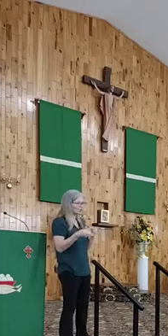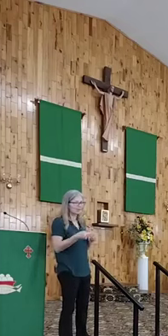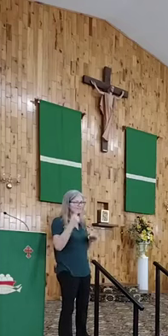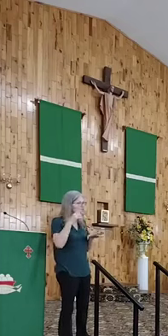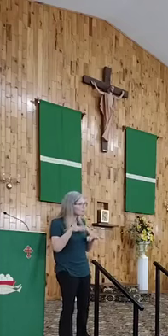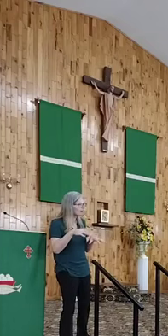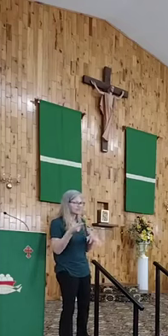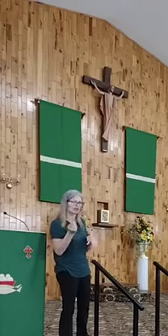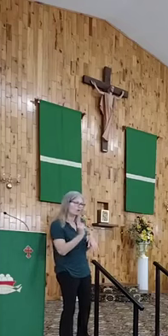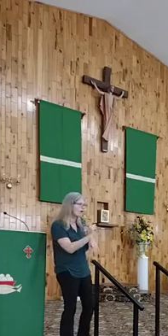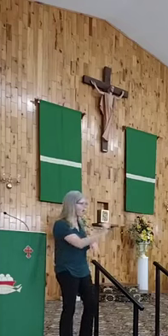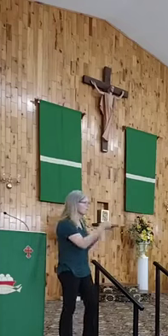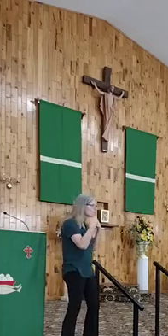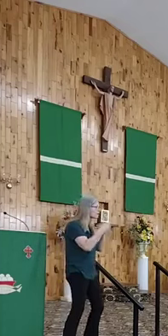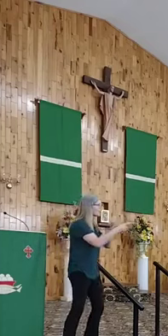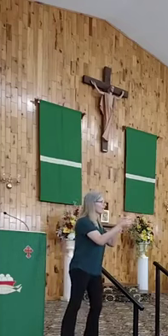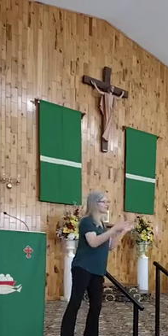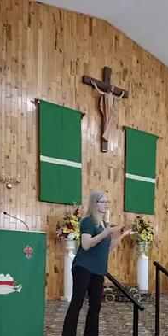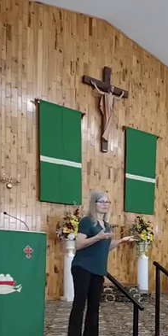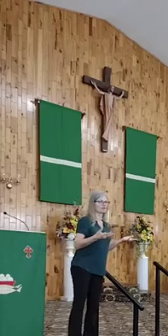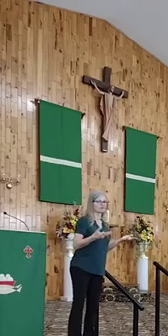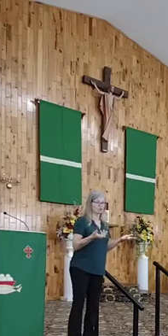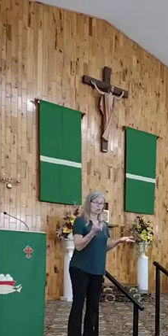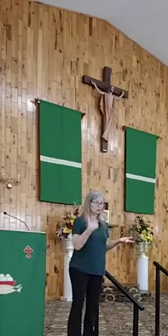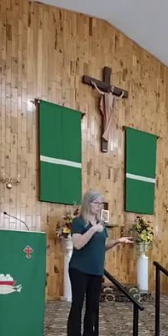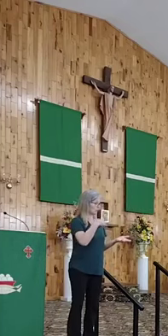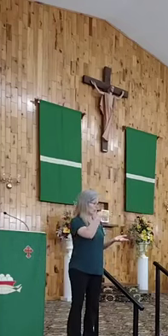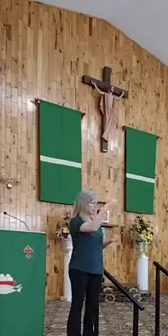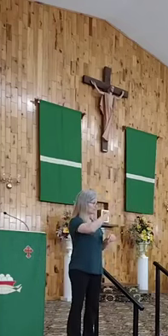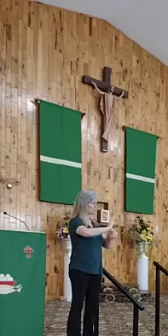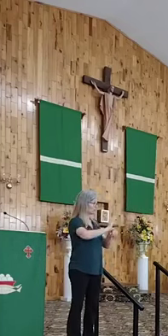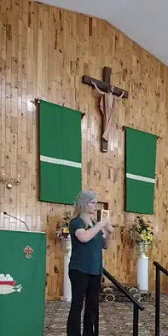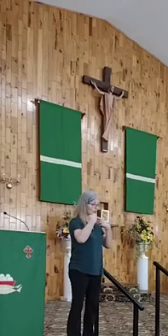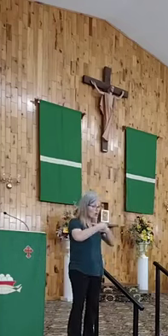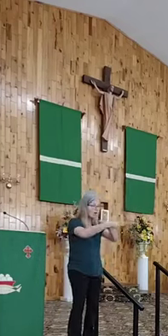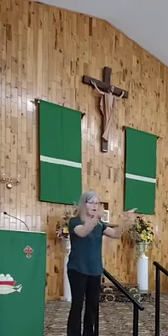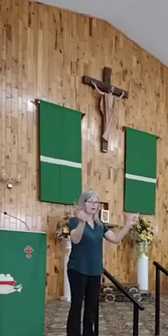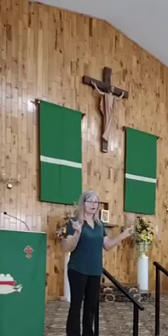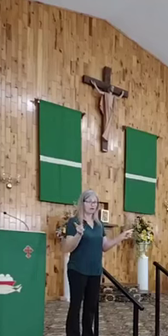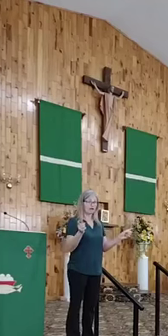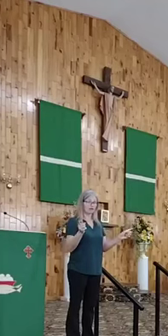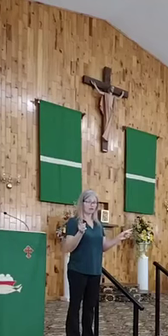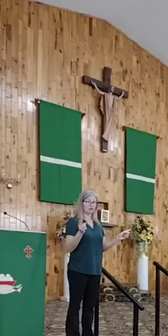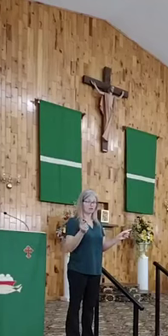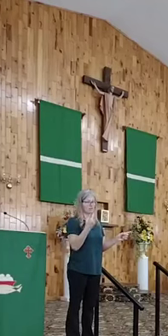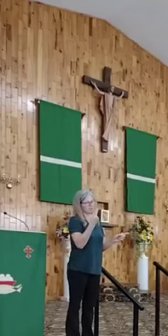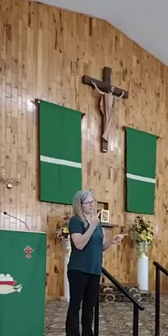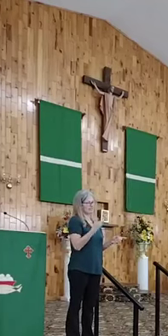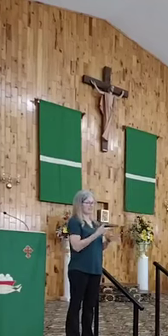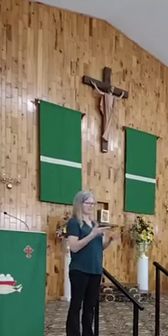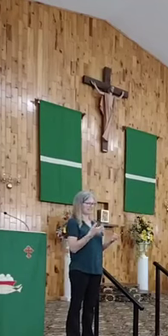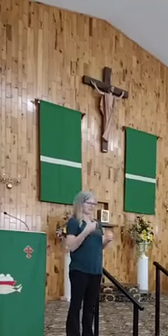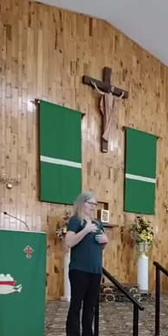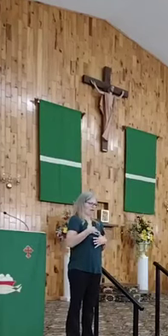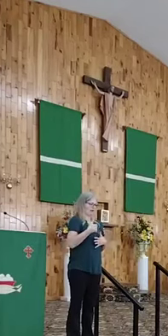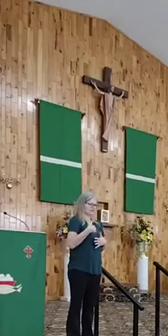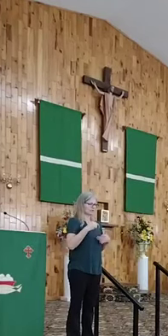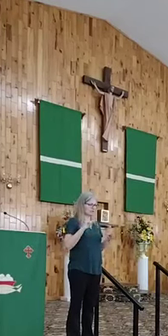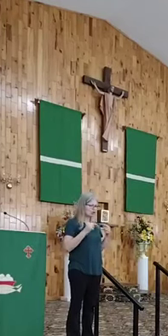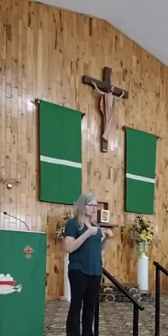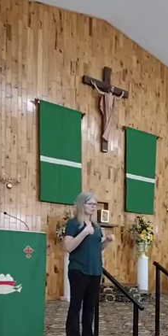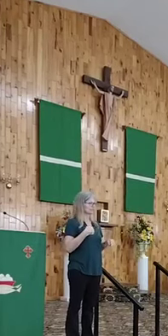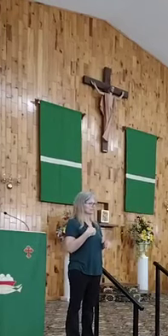we leave church, do we talk about the message of salvation? I don't know. And one of the things that frightens me and hurts me is that